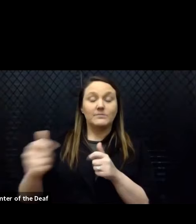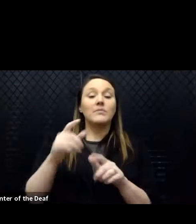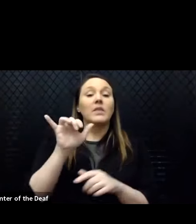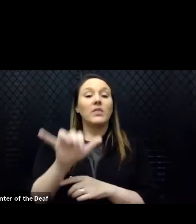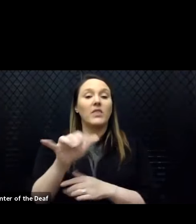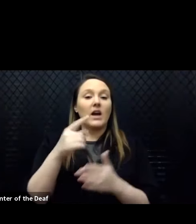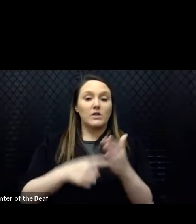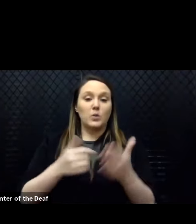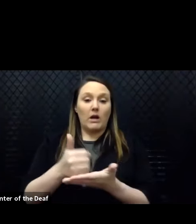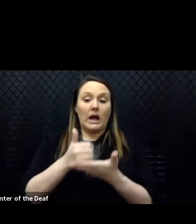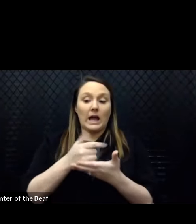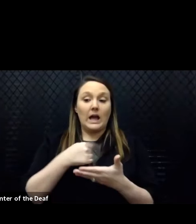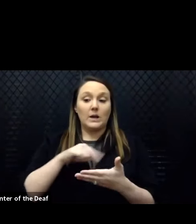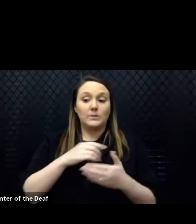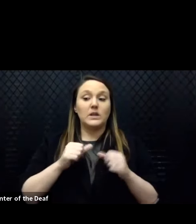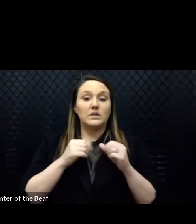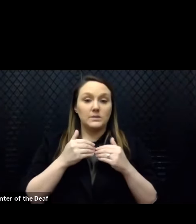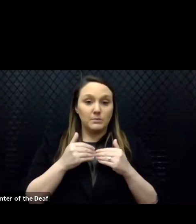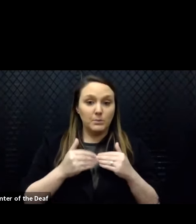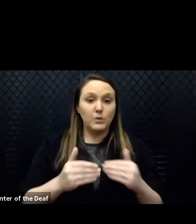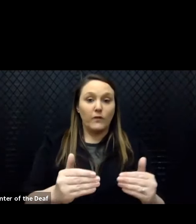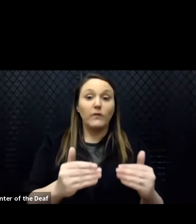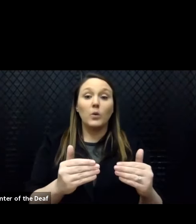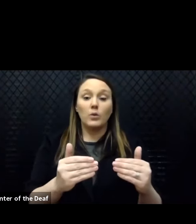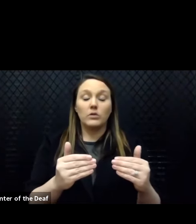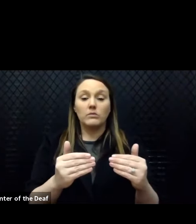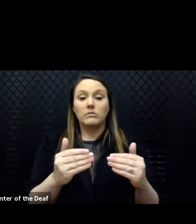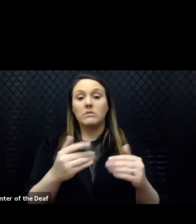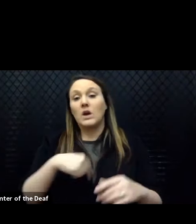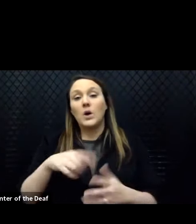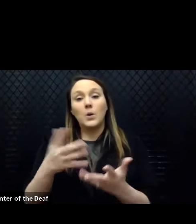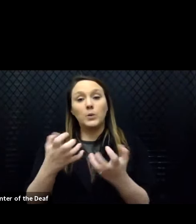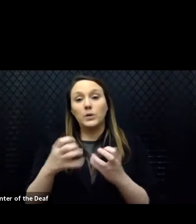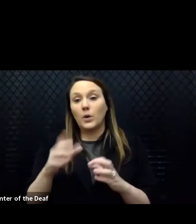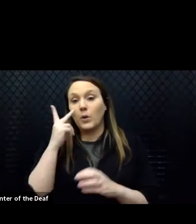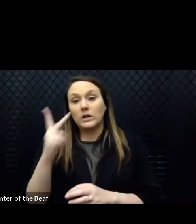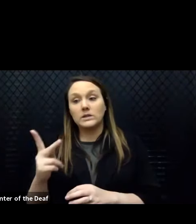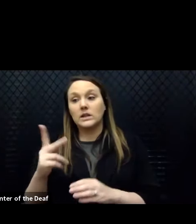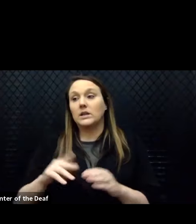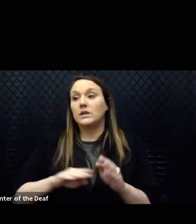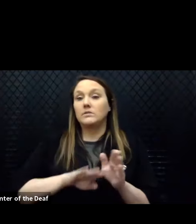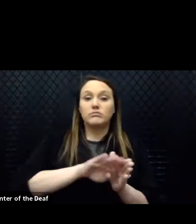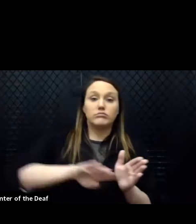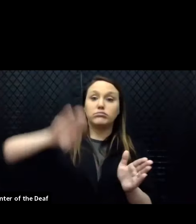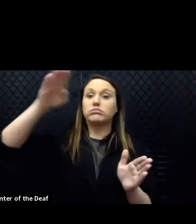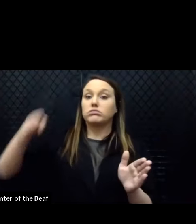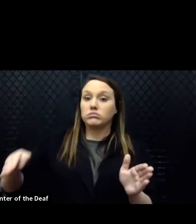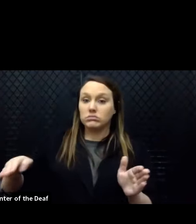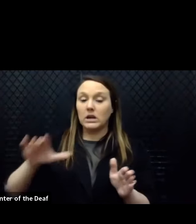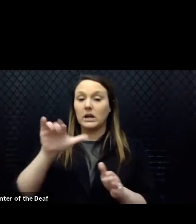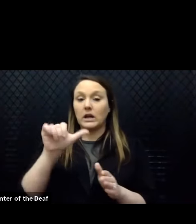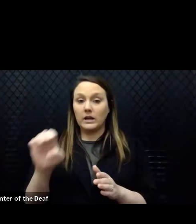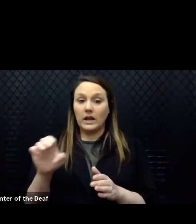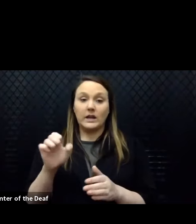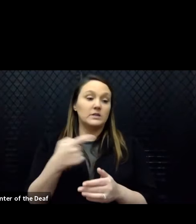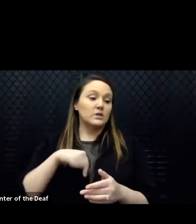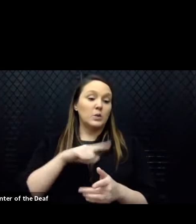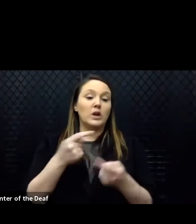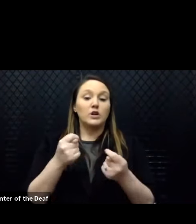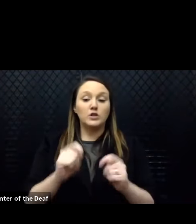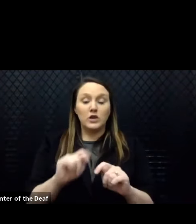forward through this pandemic. We don't want to see a lot of a spike in cases. Everything we're doing is trying to keep things